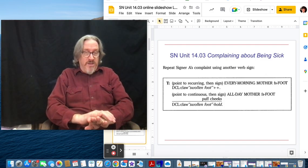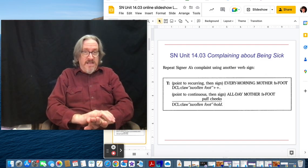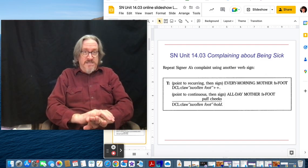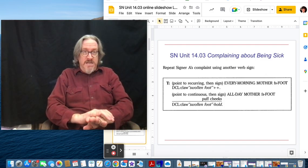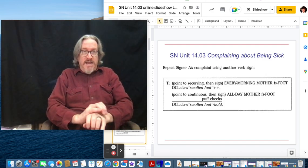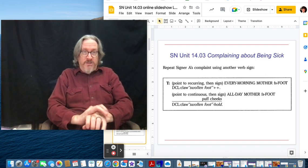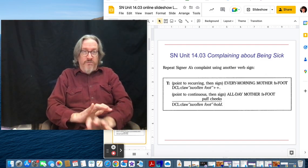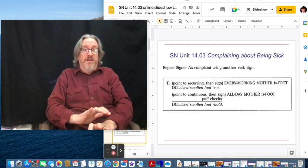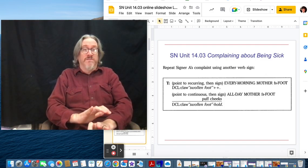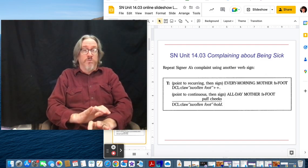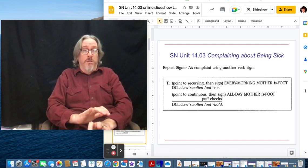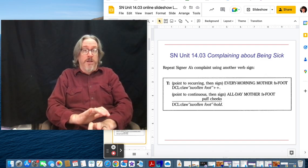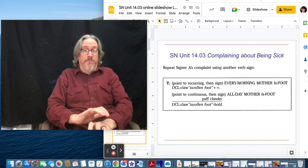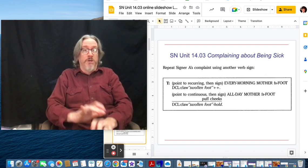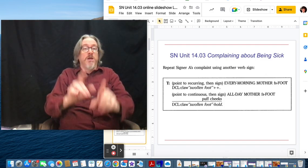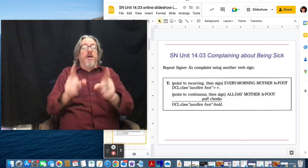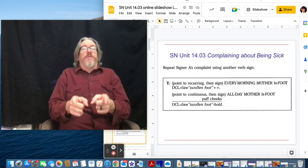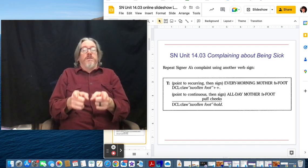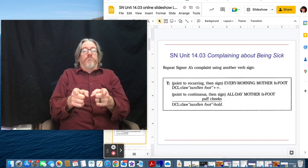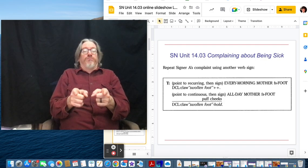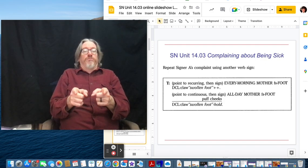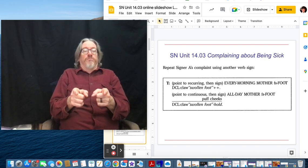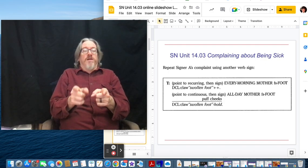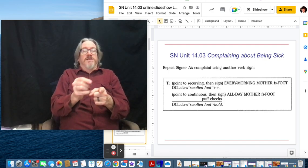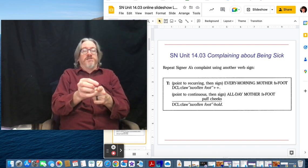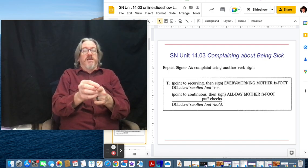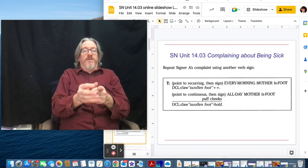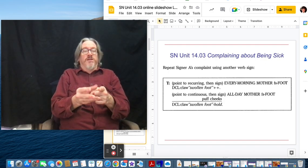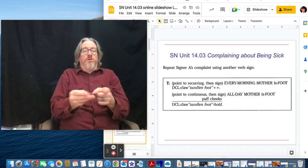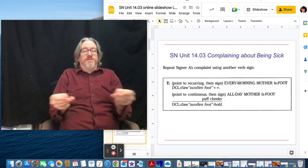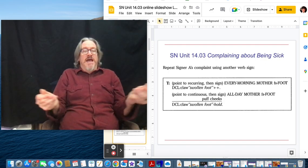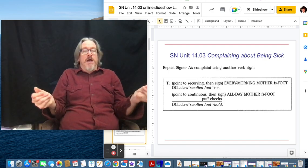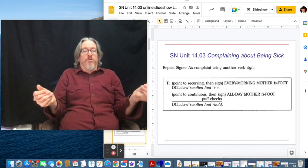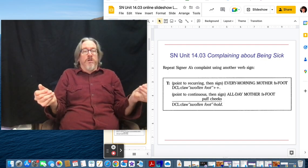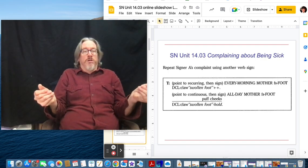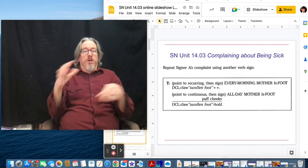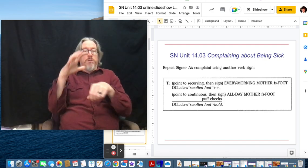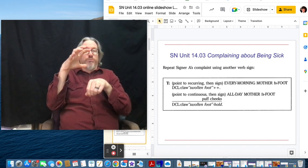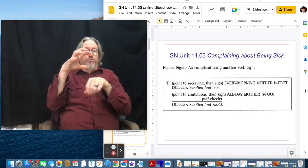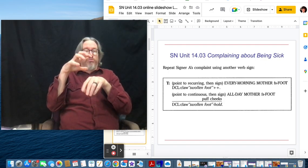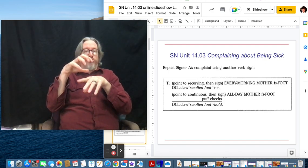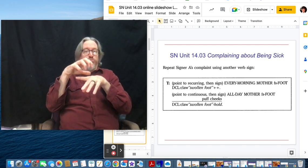time it gets to night, their feet have swollen up, and then rest, and it goes down,